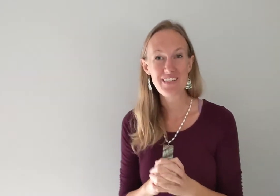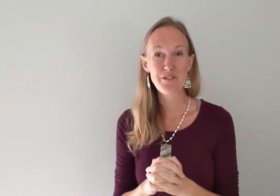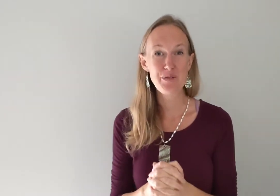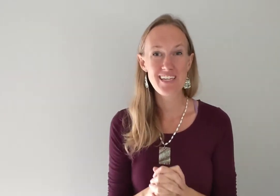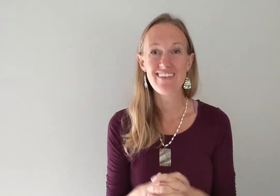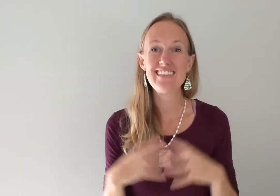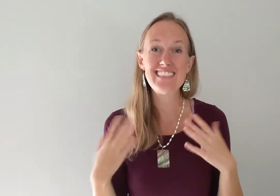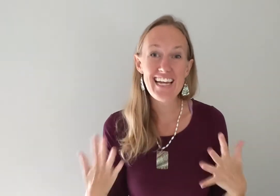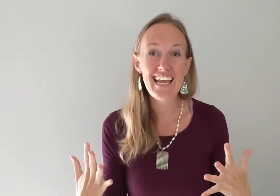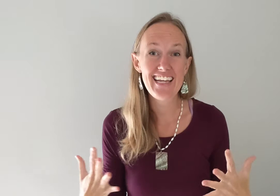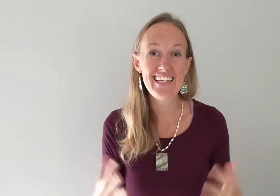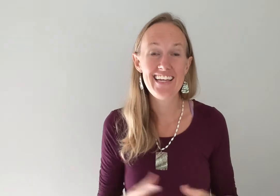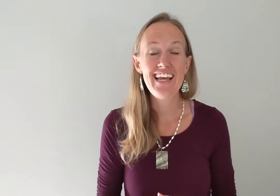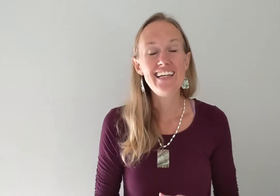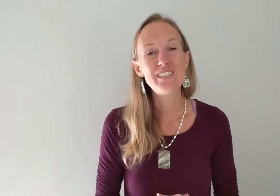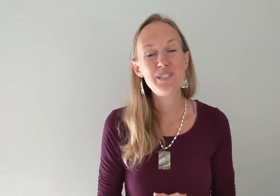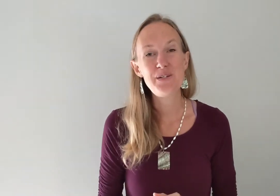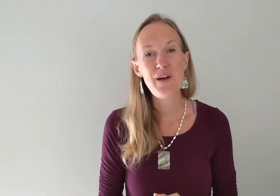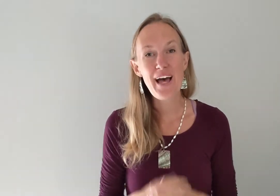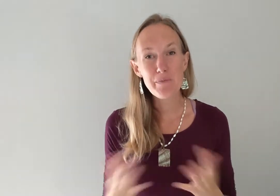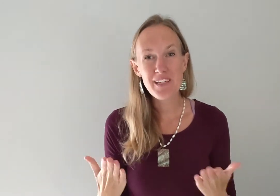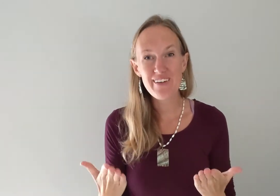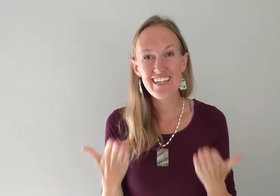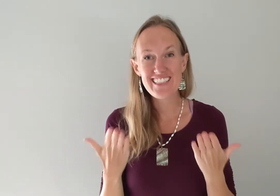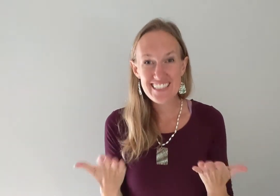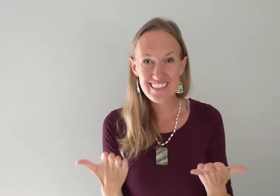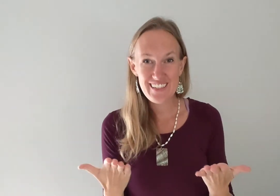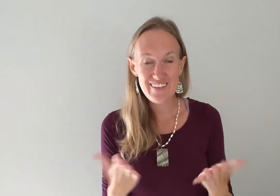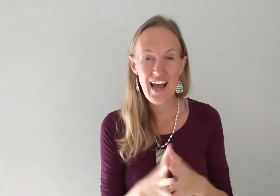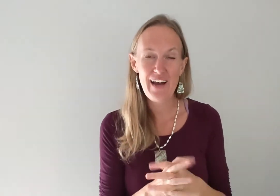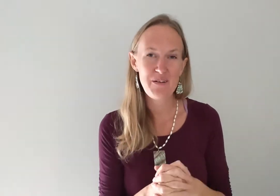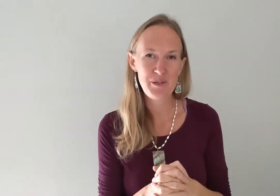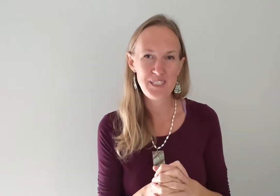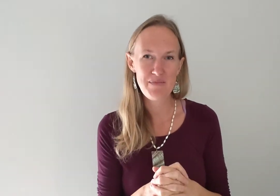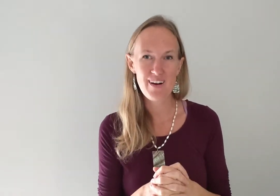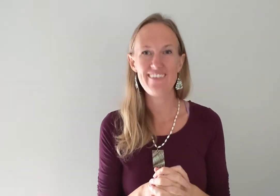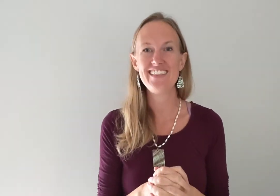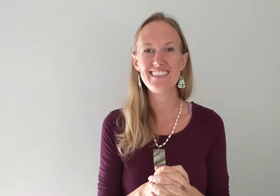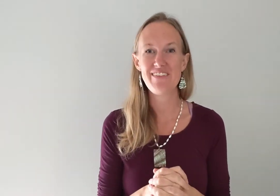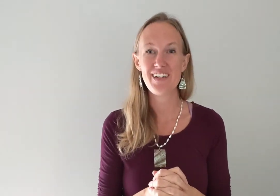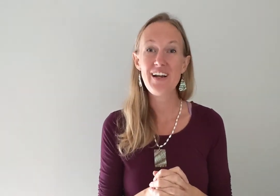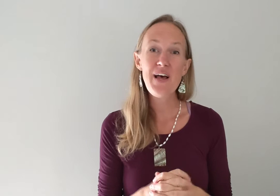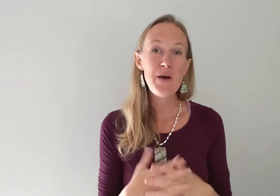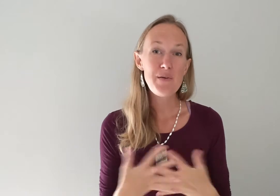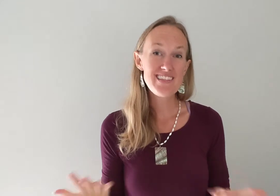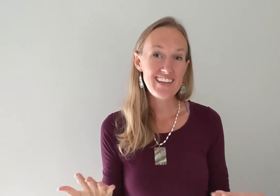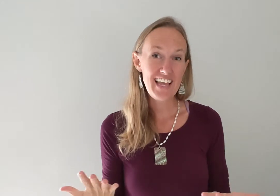YouTube channel dedicated to helping you and teaching you how to worship our Lord and Savior with sign